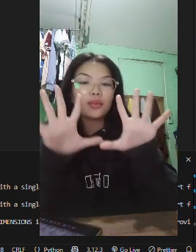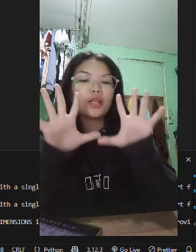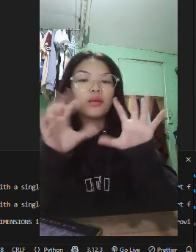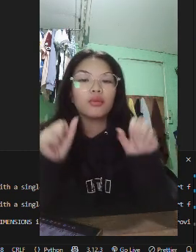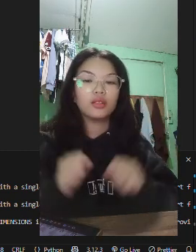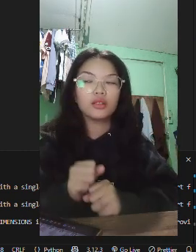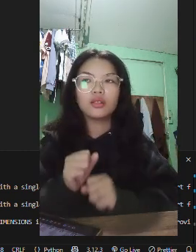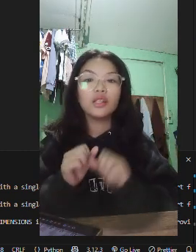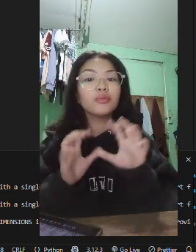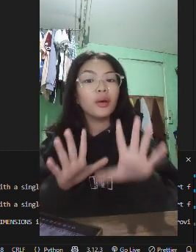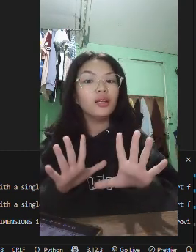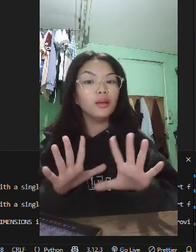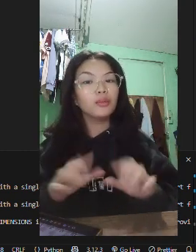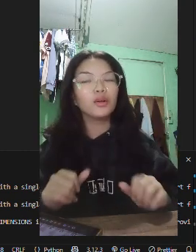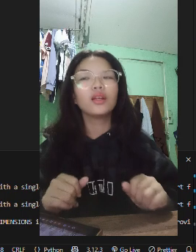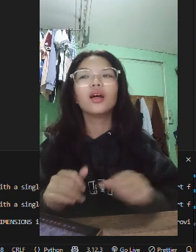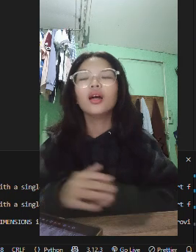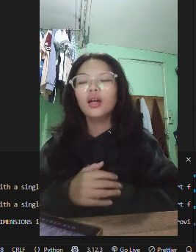pa expandable,